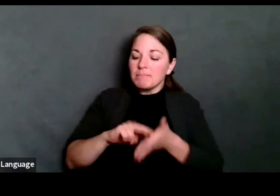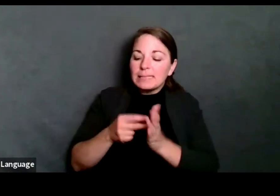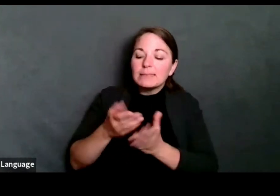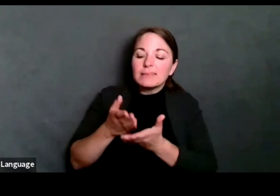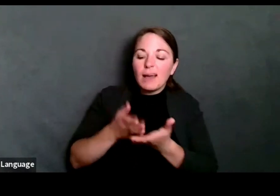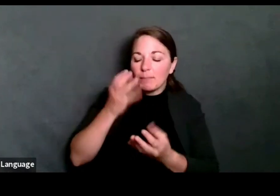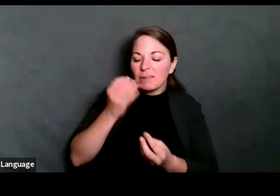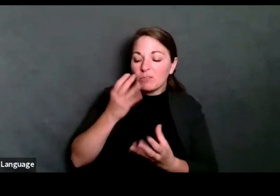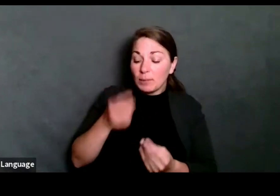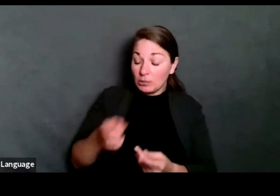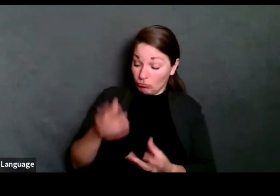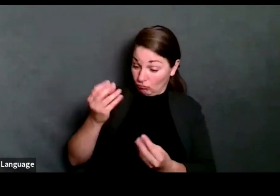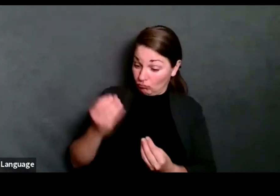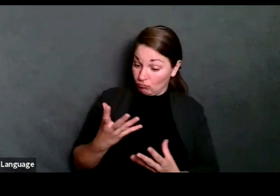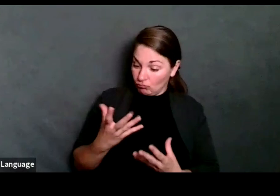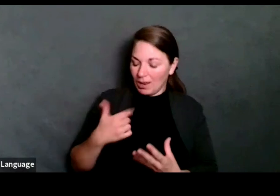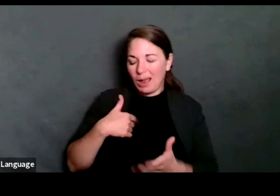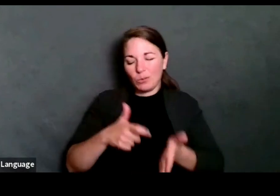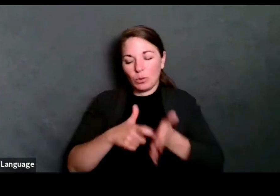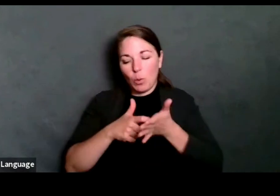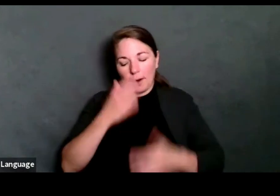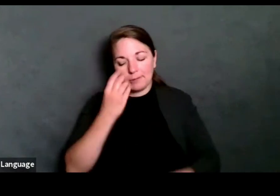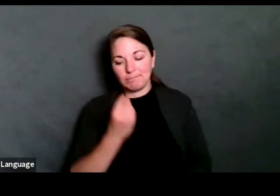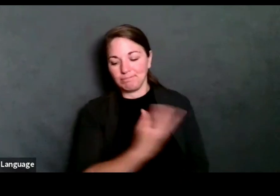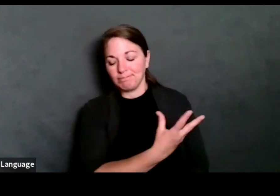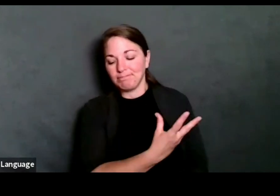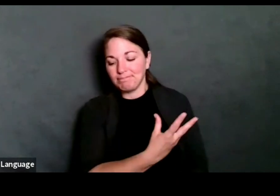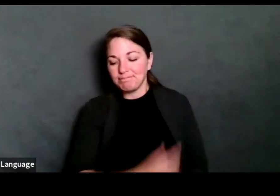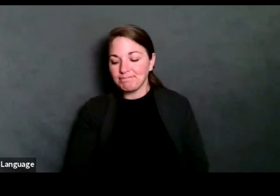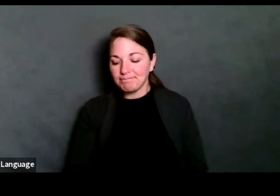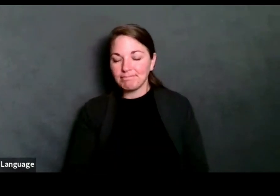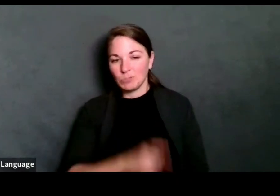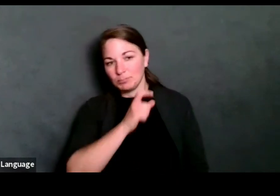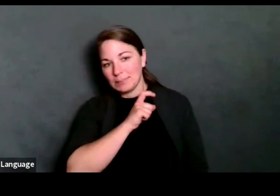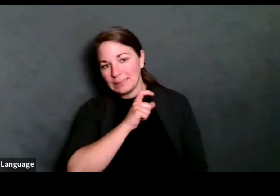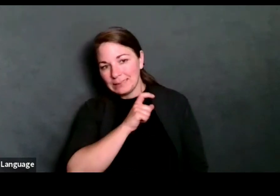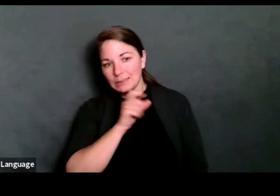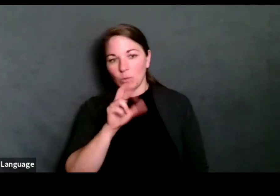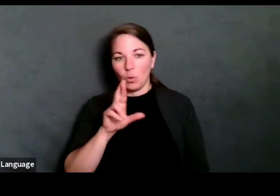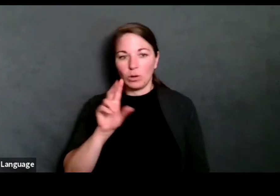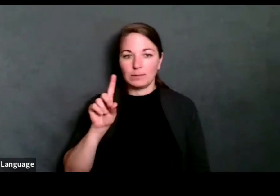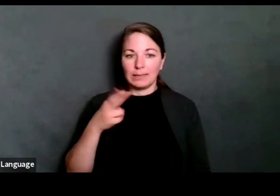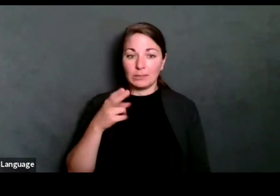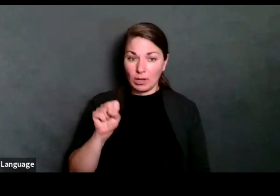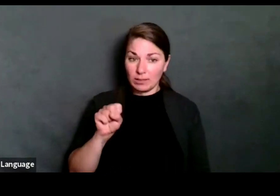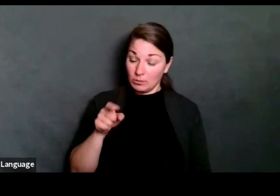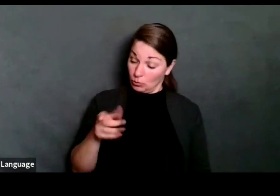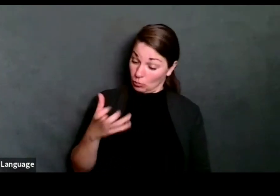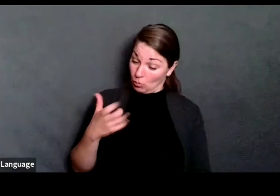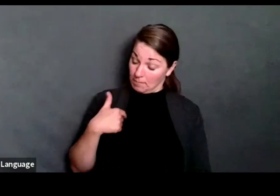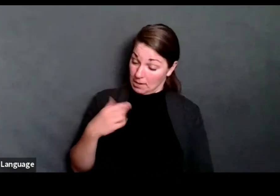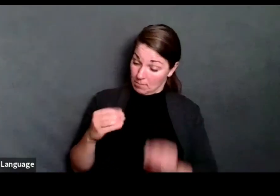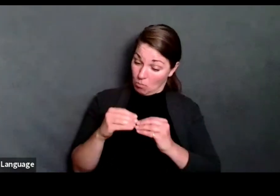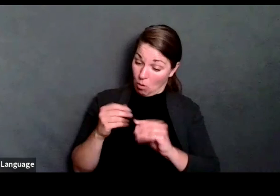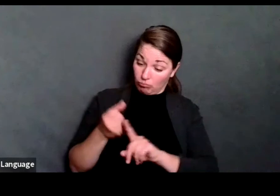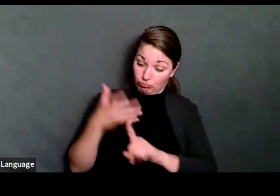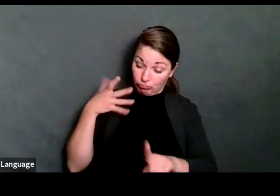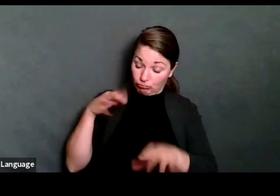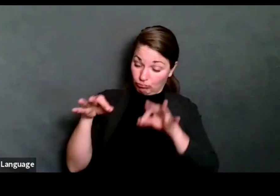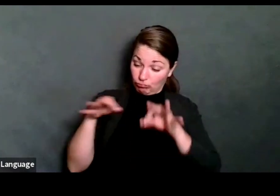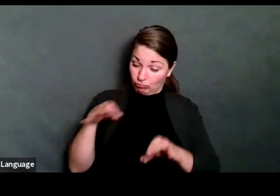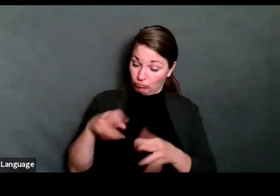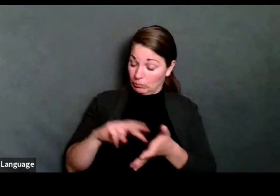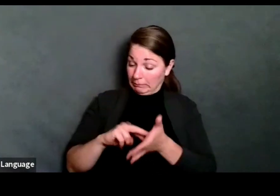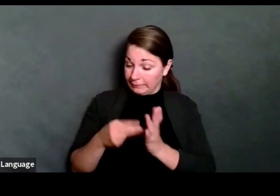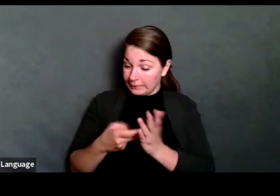some information that if you share it with me, I'll have to disclose to law enforcement or DHS. Do you want to talk a little bit more about